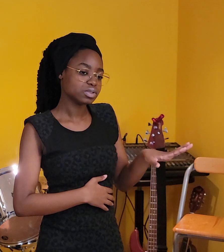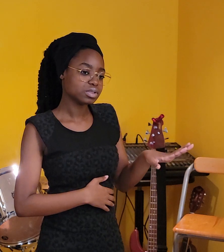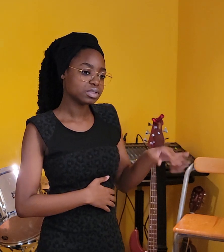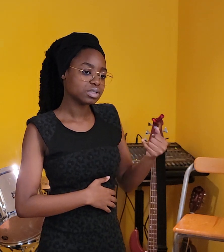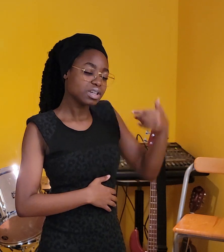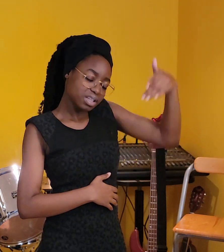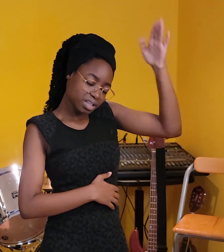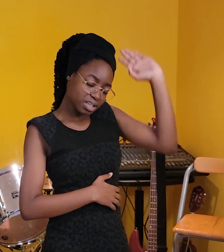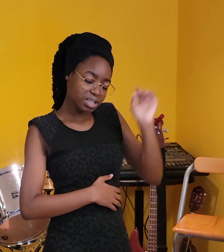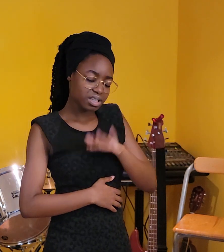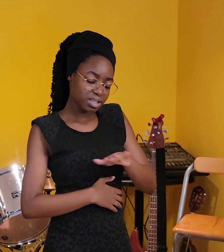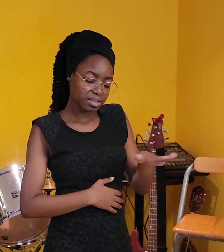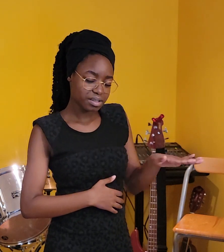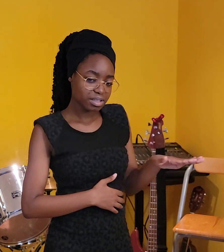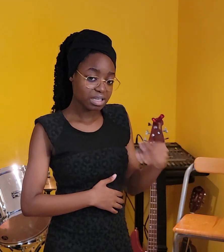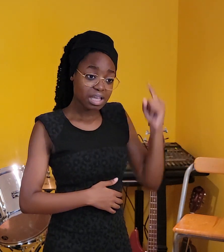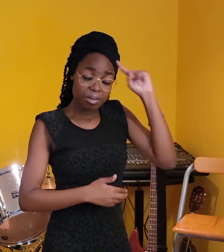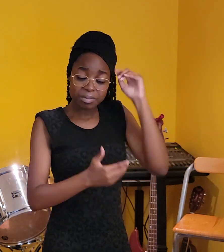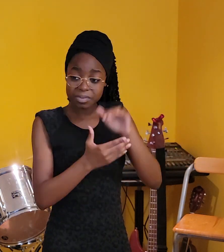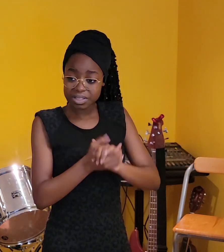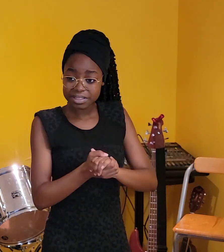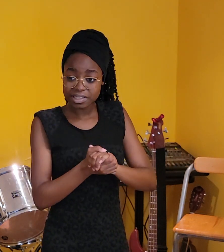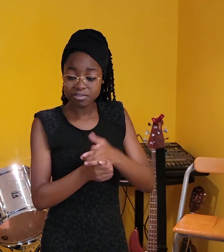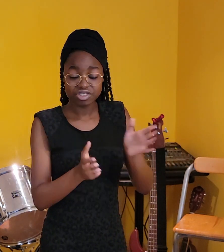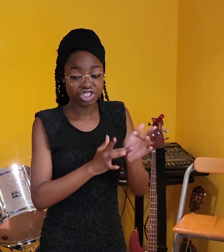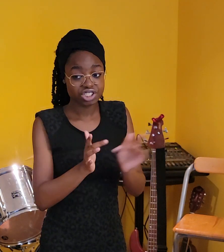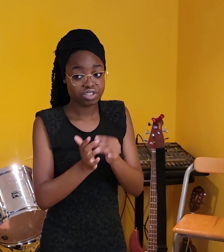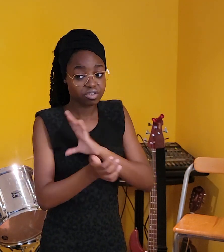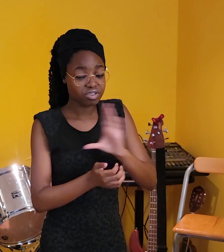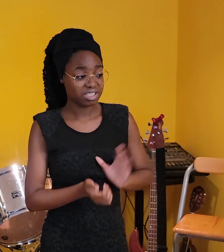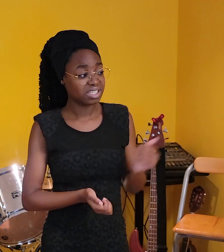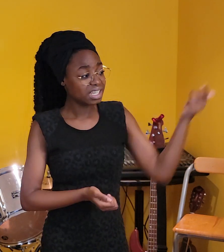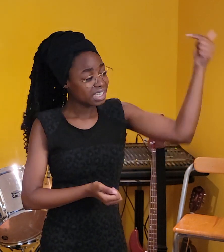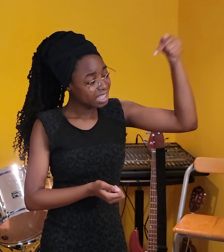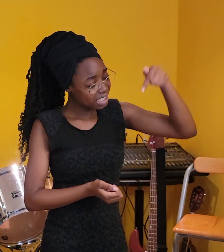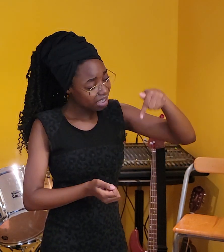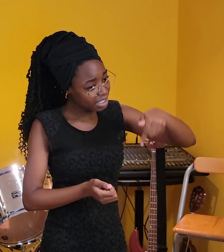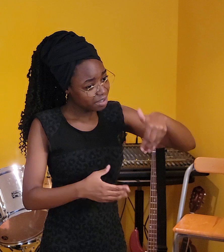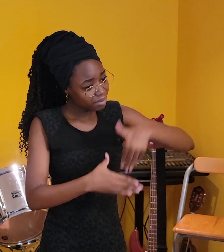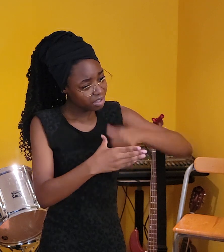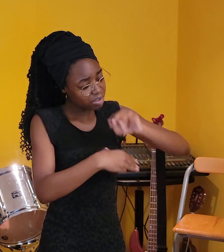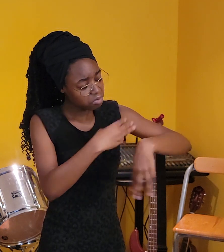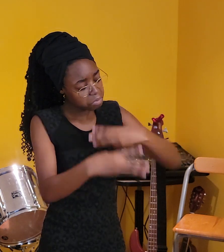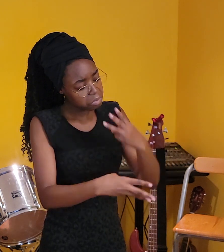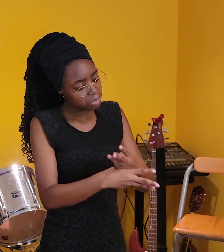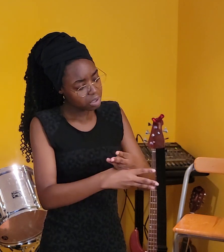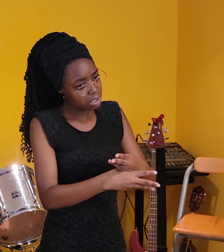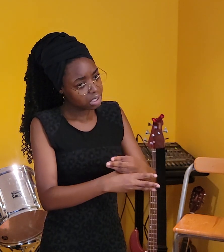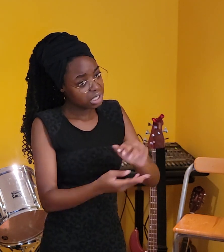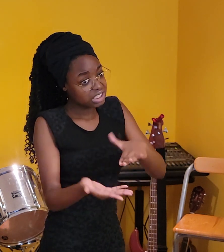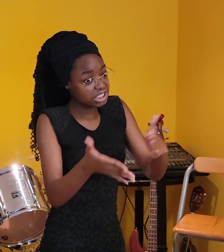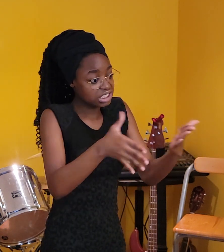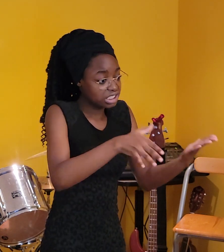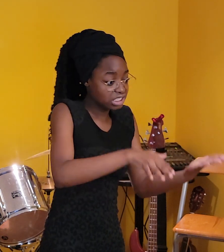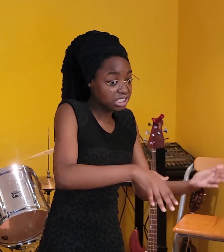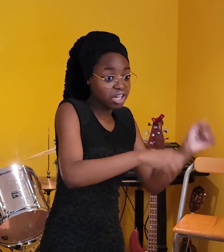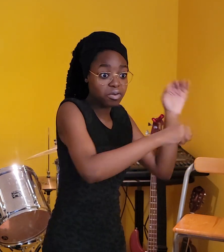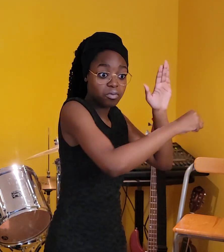I believe that Jesus Christ came into this world, died on the